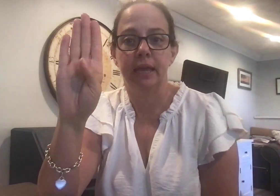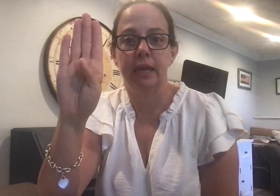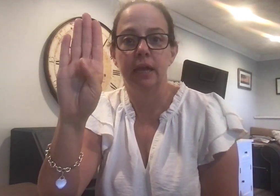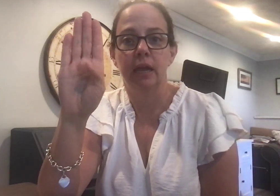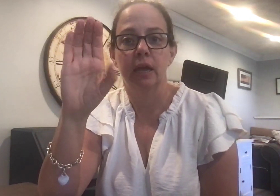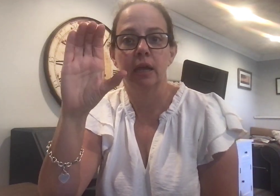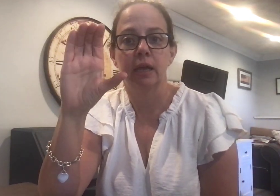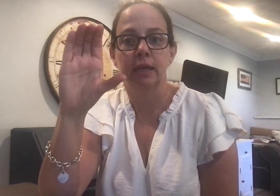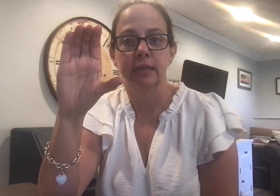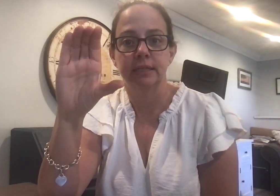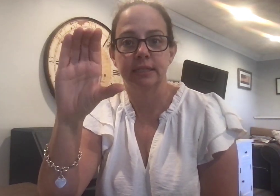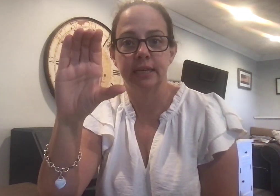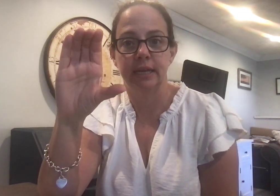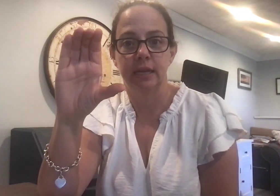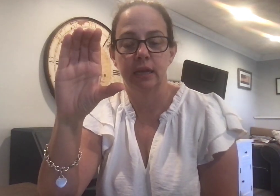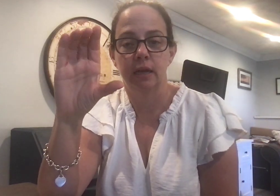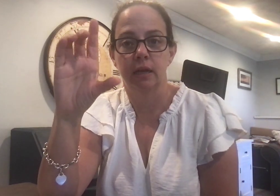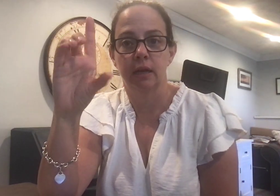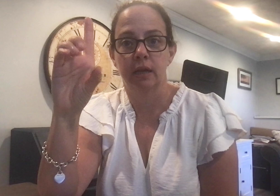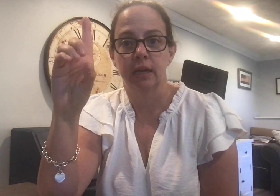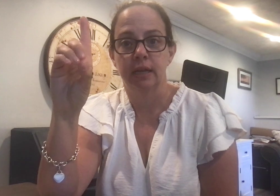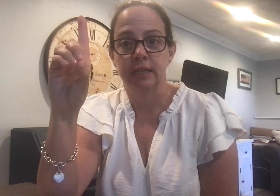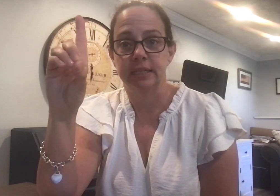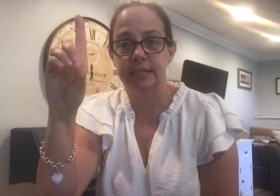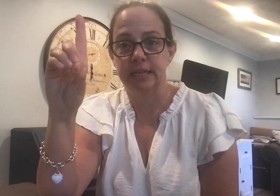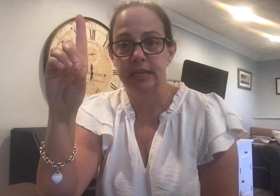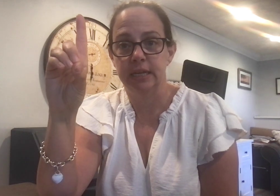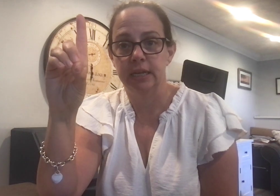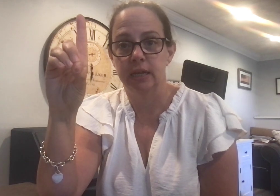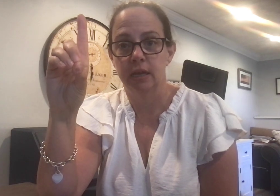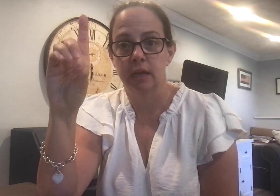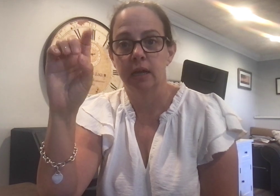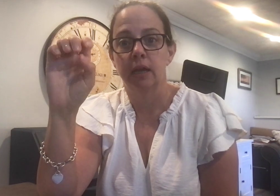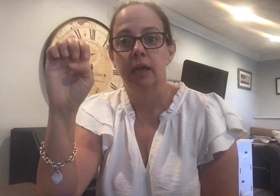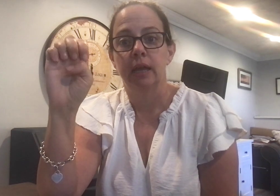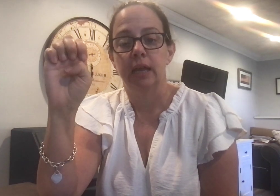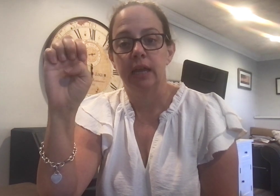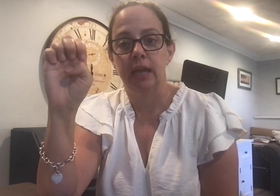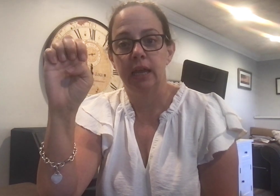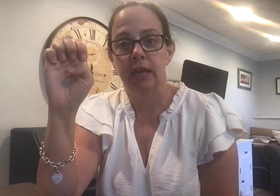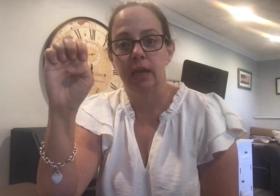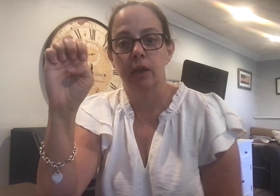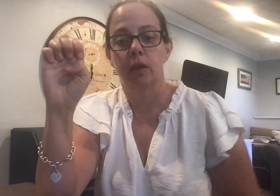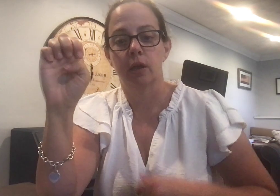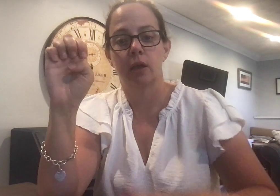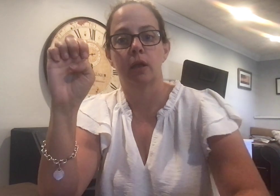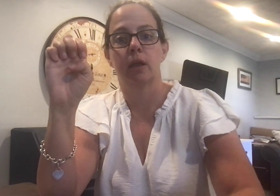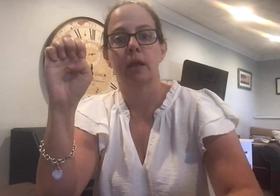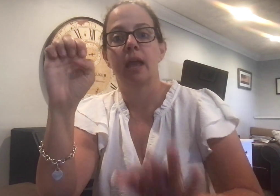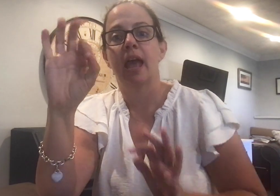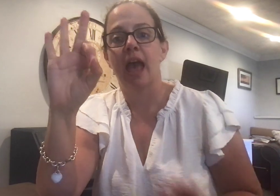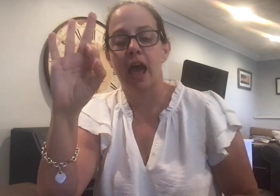B, C, D, E,